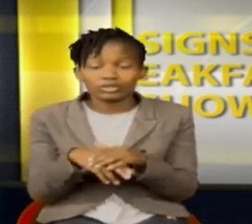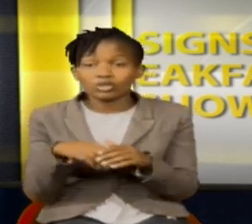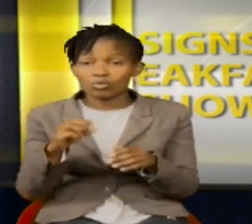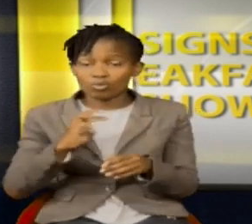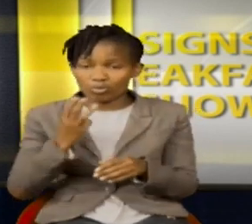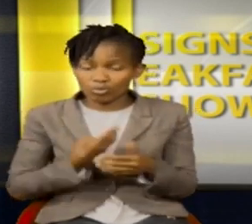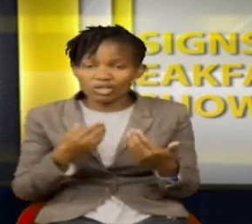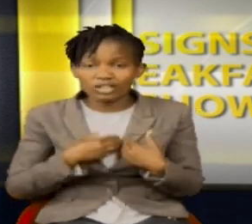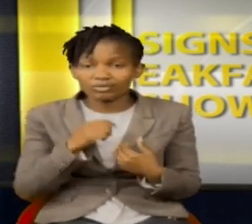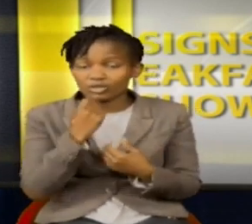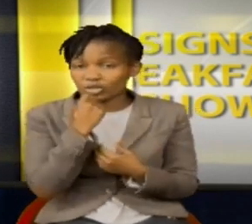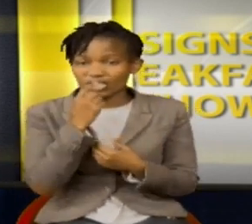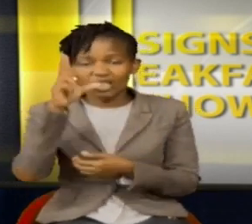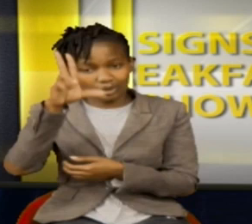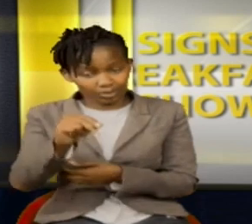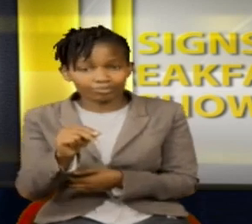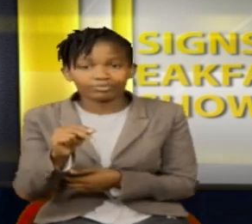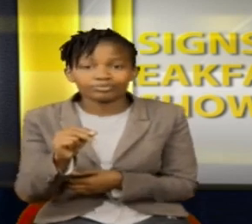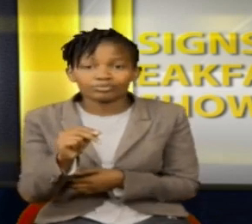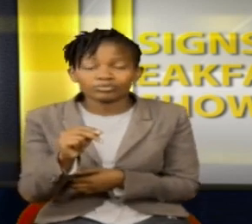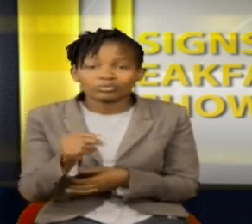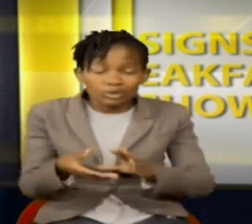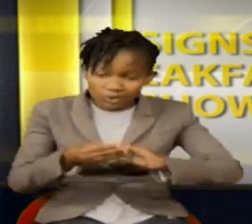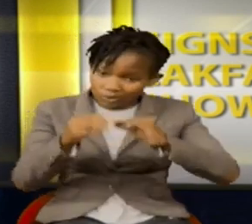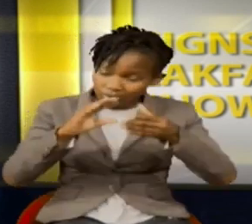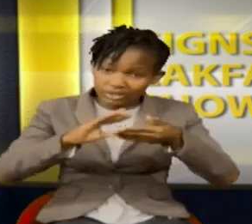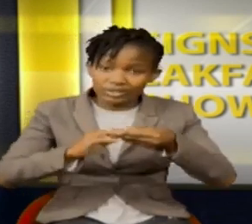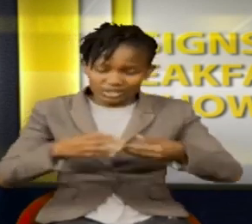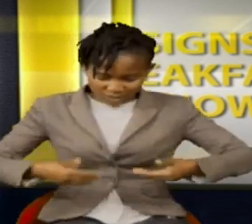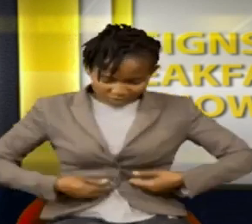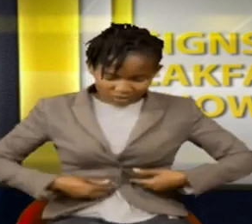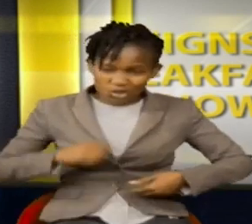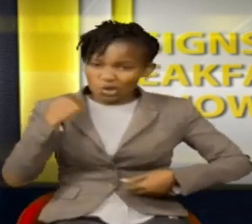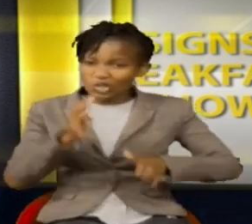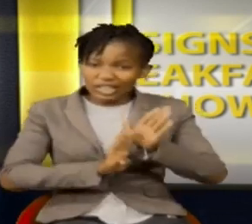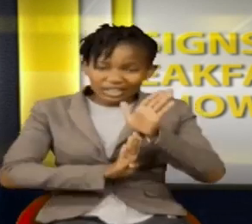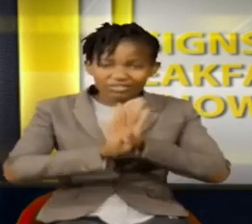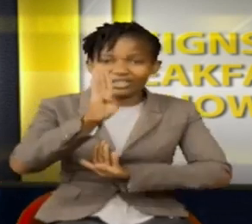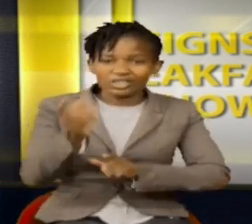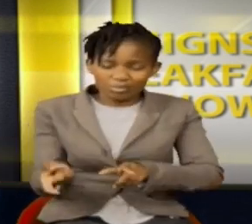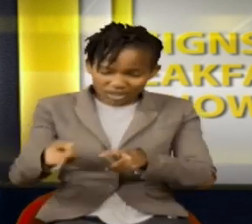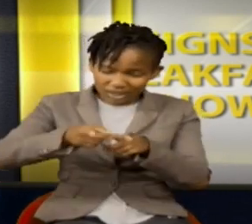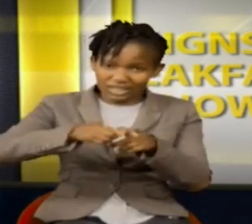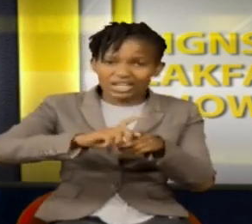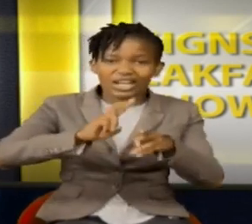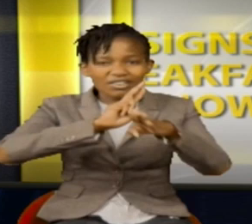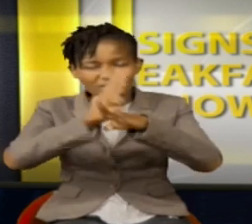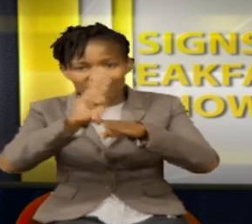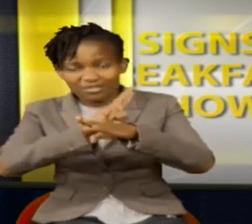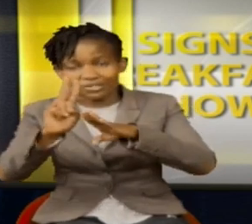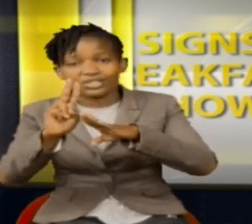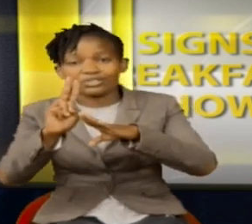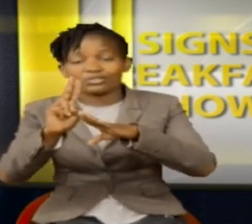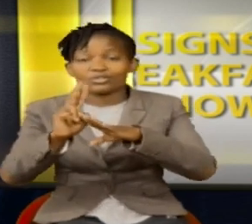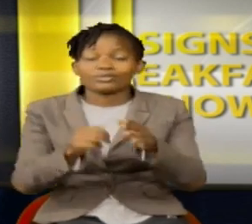we need to create hardcore young people who can develop this country, who can add value. Mm-hmm. We're not about, you know,